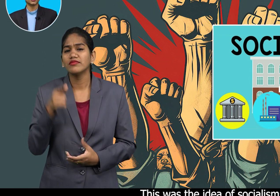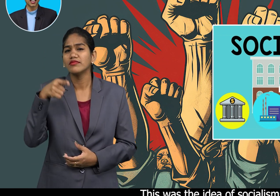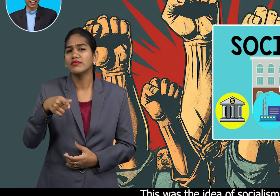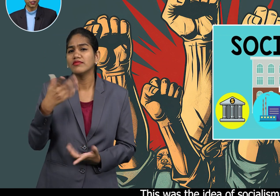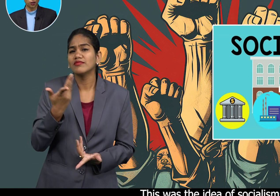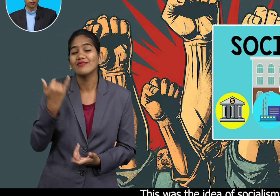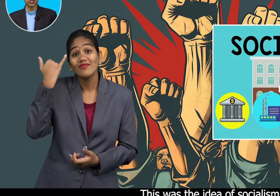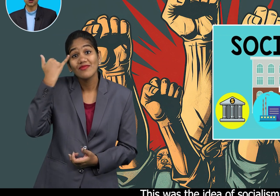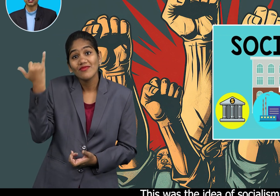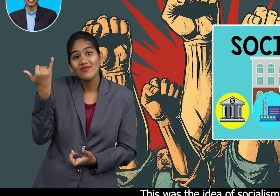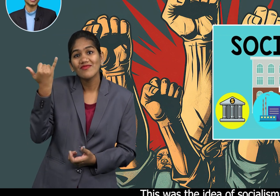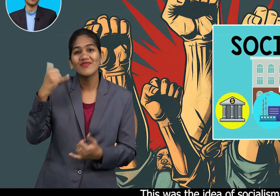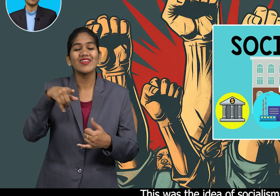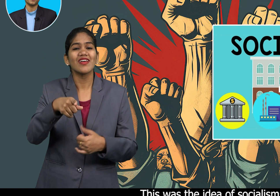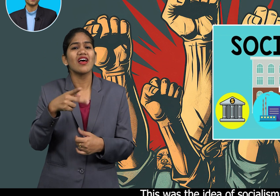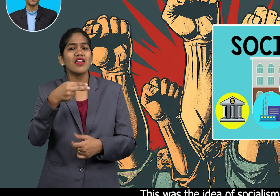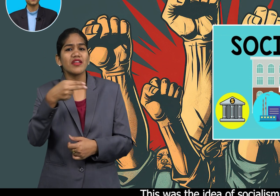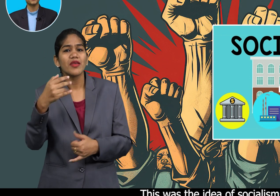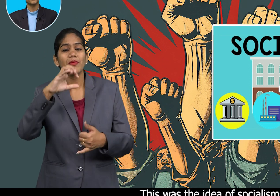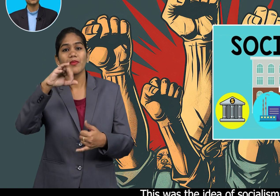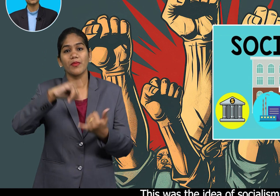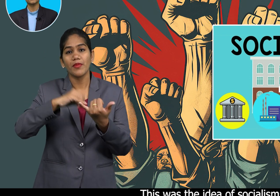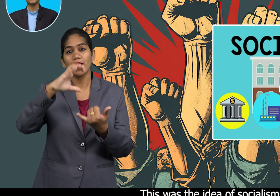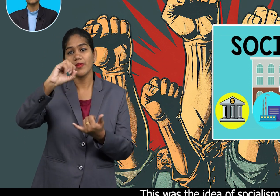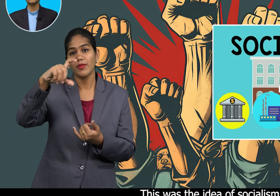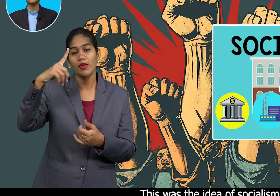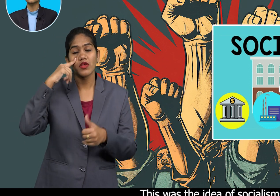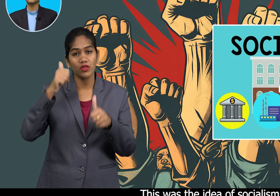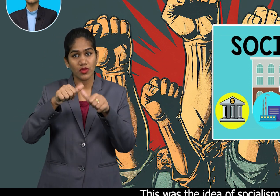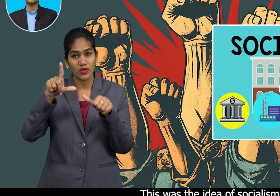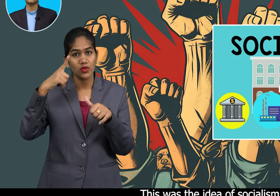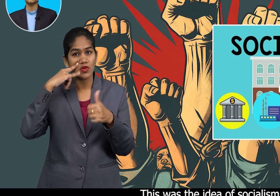This was the idea of socialism.